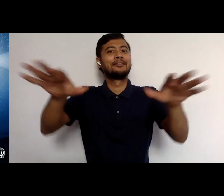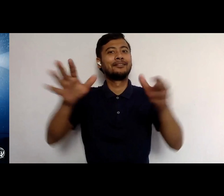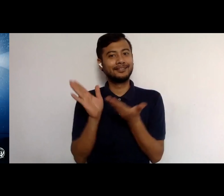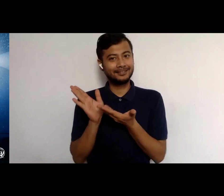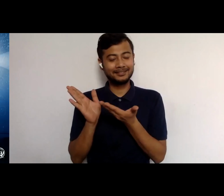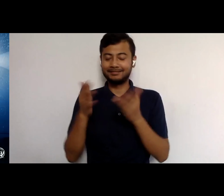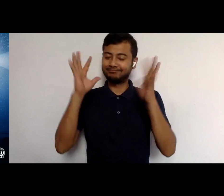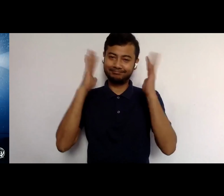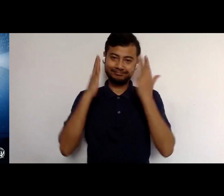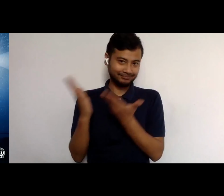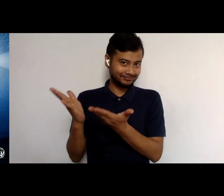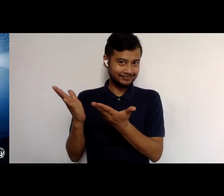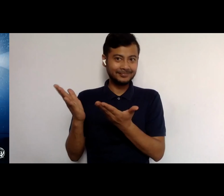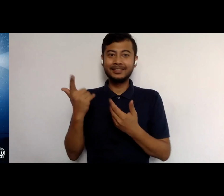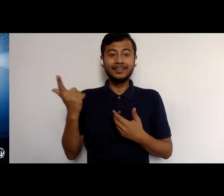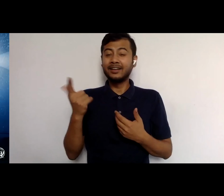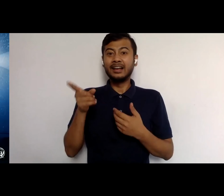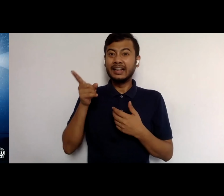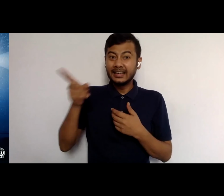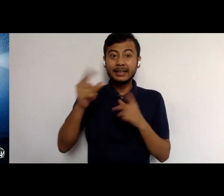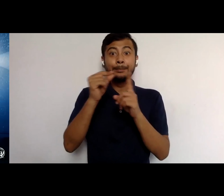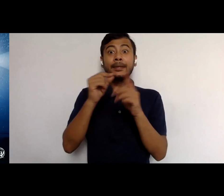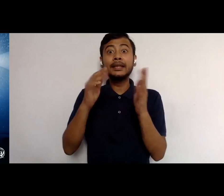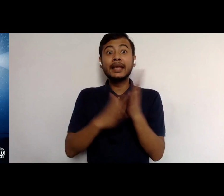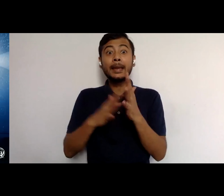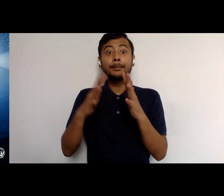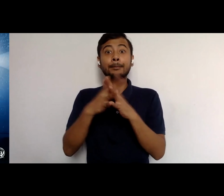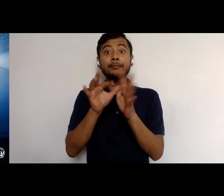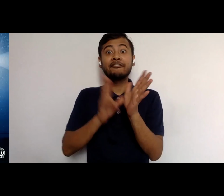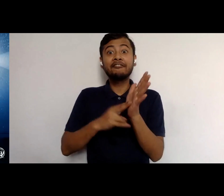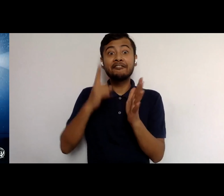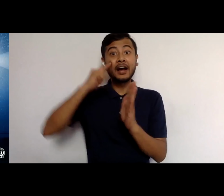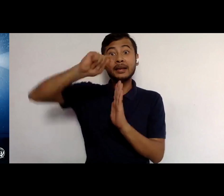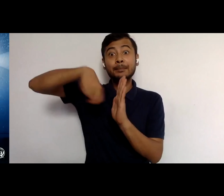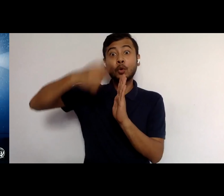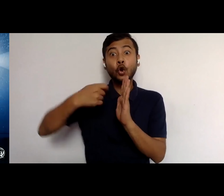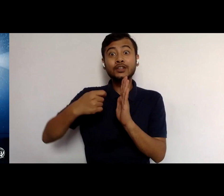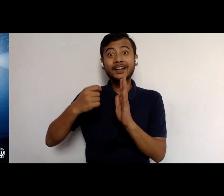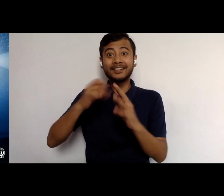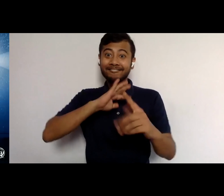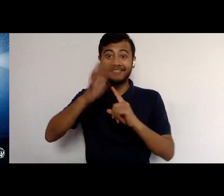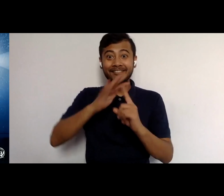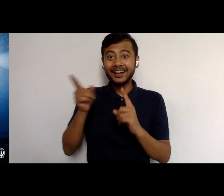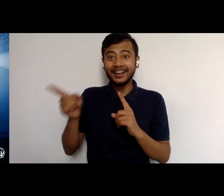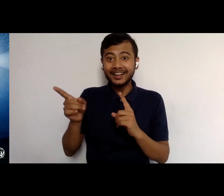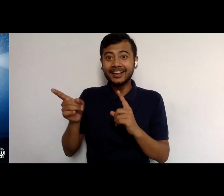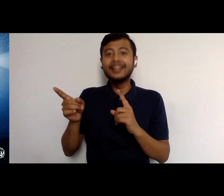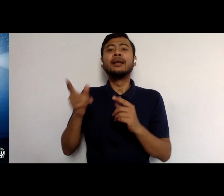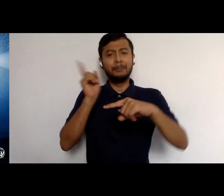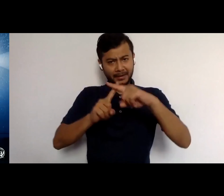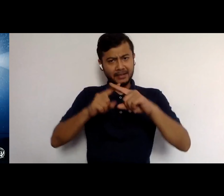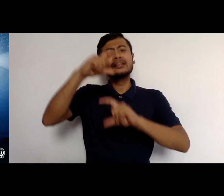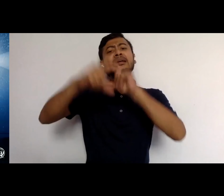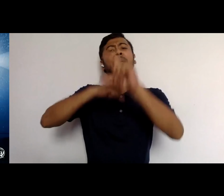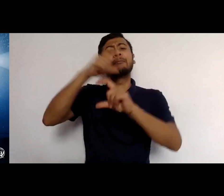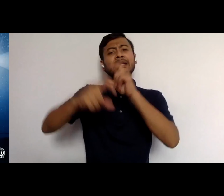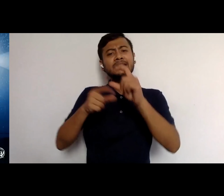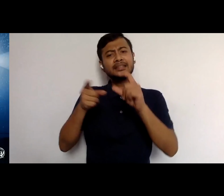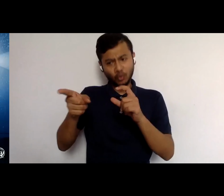to India from promoting PMVANI Wi-Fi, relating to local entrepreneurship, atmanirbar and indigenous